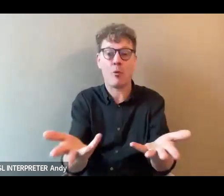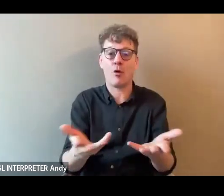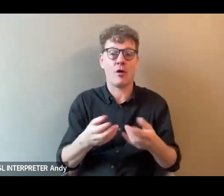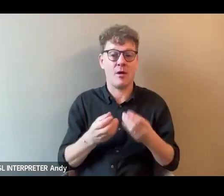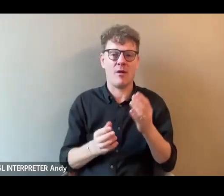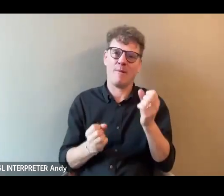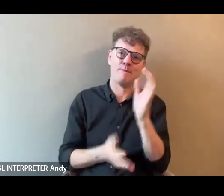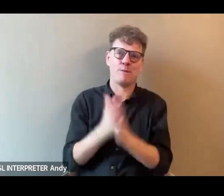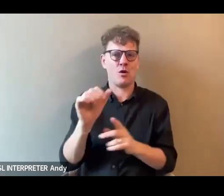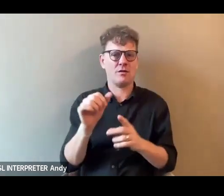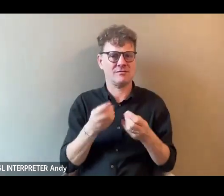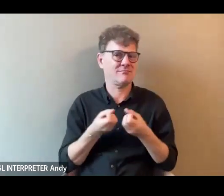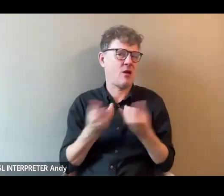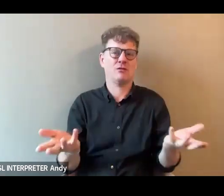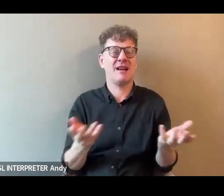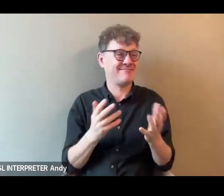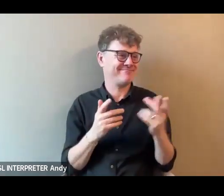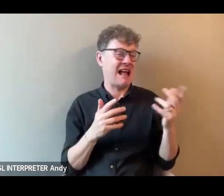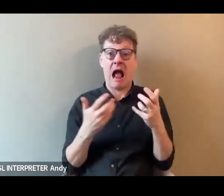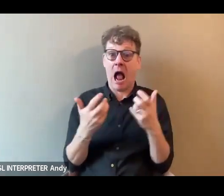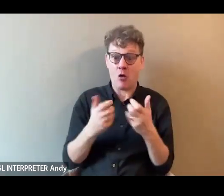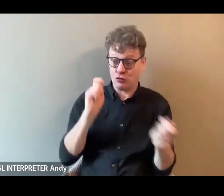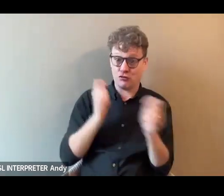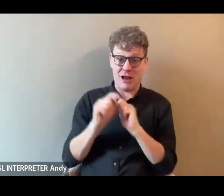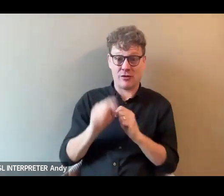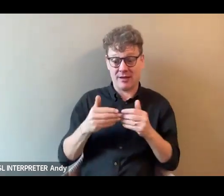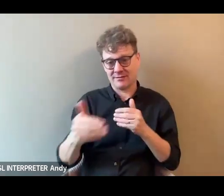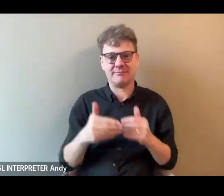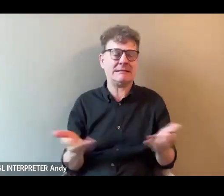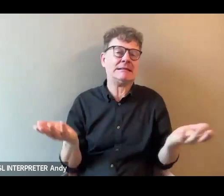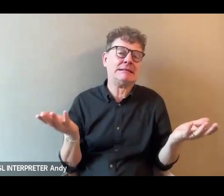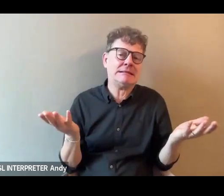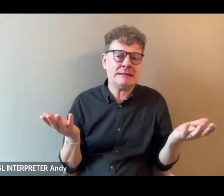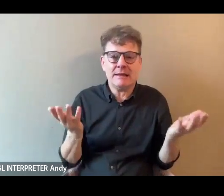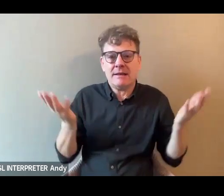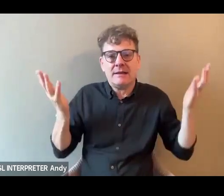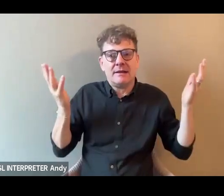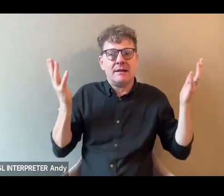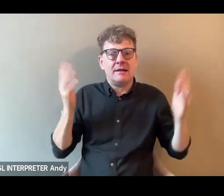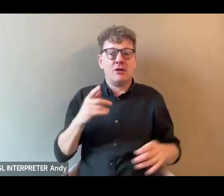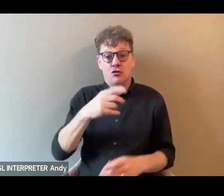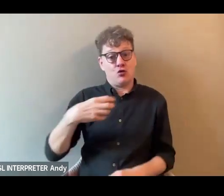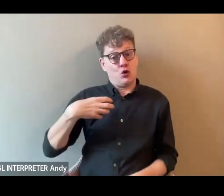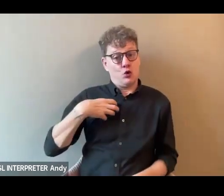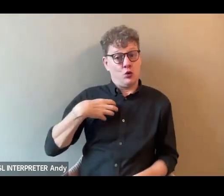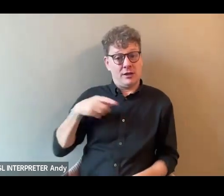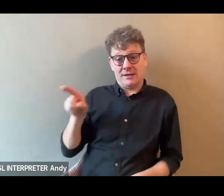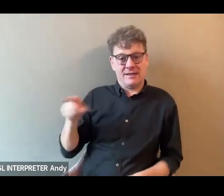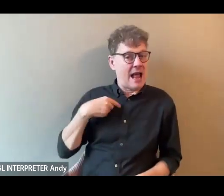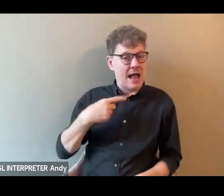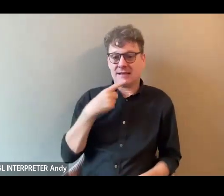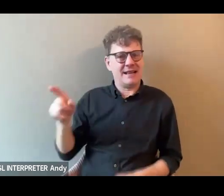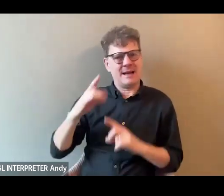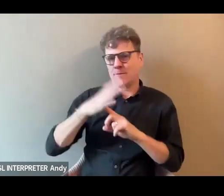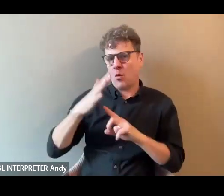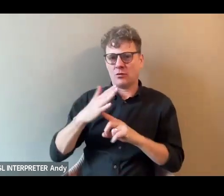time frame? I mean, this is probably Robert and I might have different views on this. I would say that trade unions are really important to this. We have to